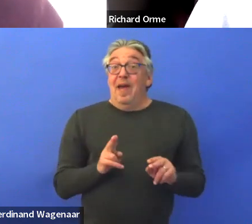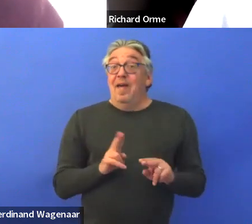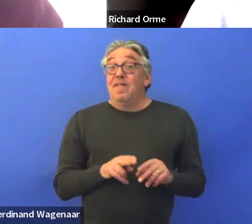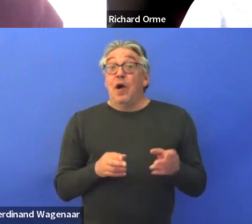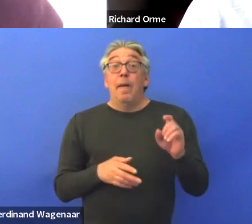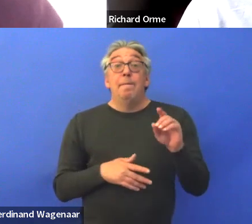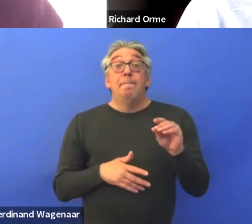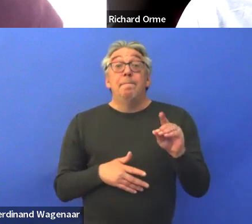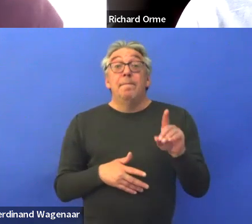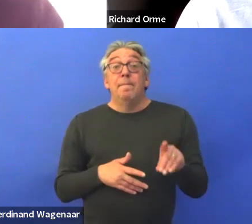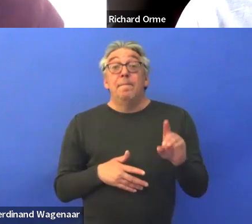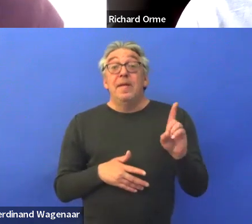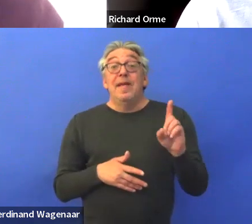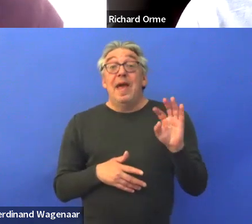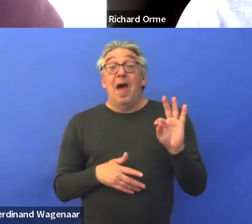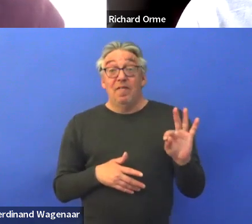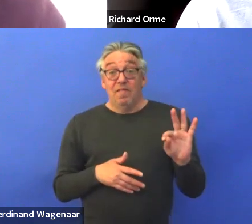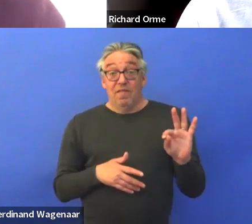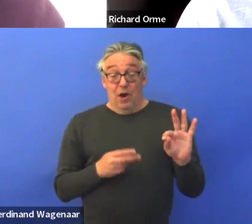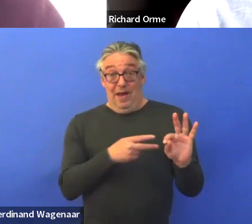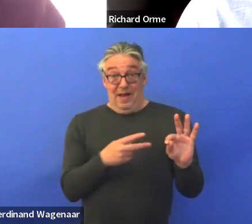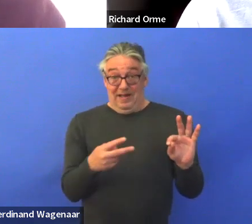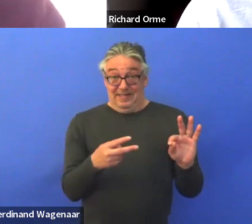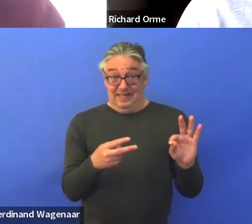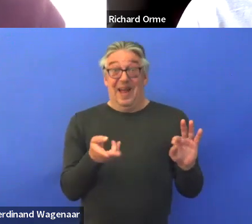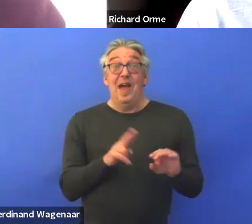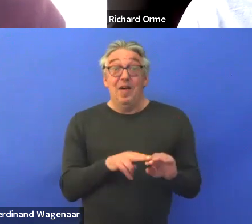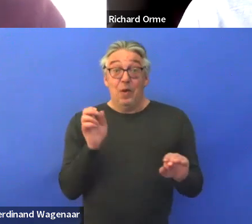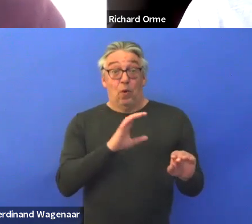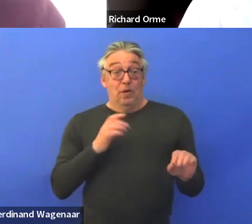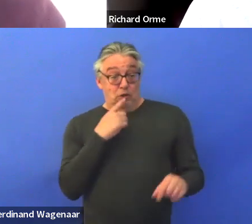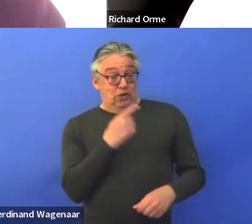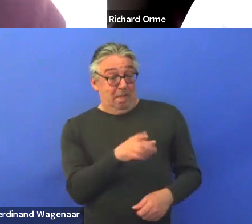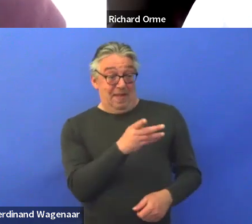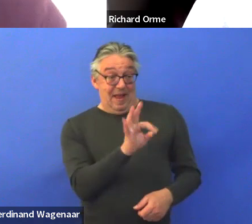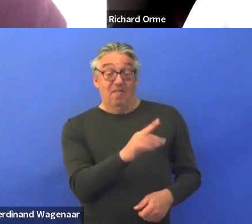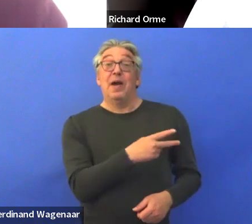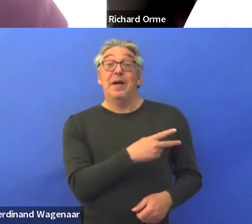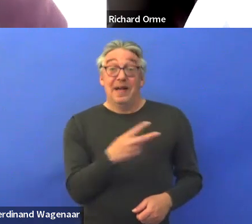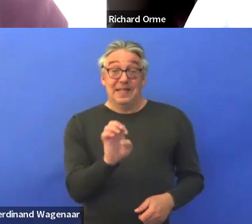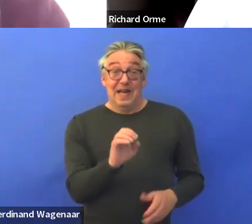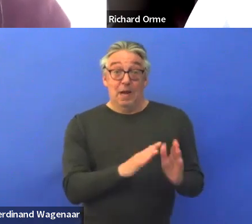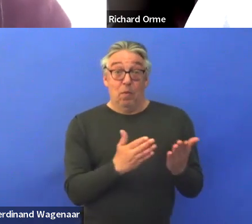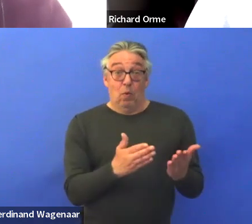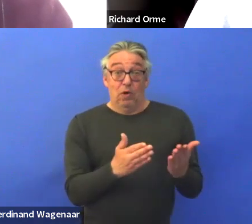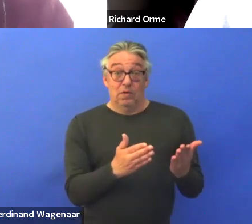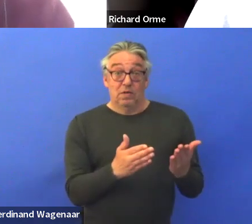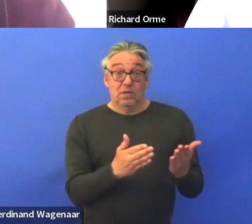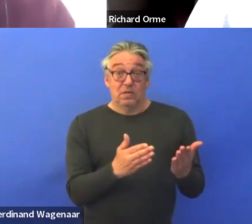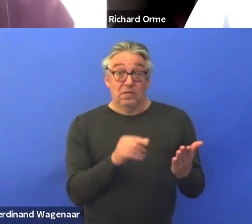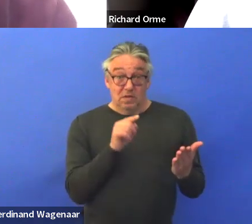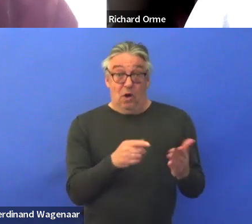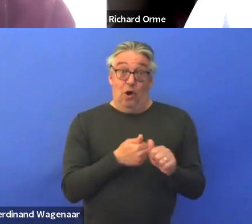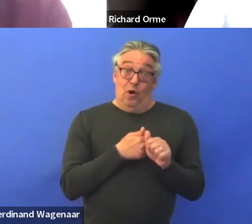PDF is considered an ebook and complies with these requirements, it will be in line with the legislation. I hope